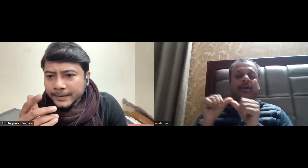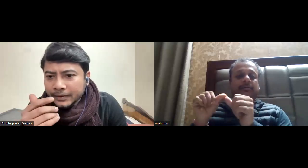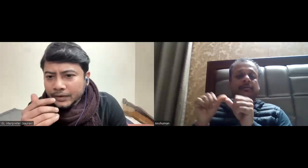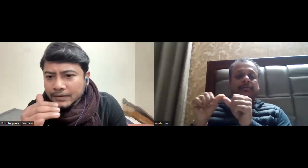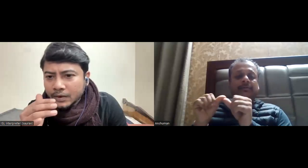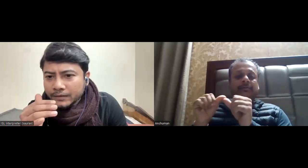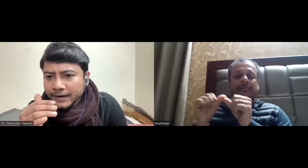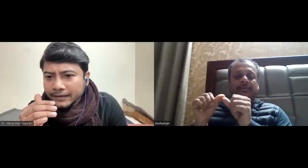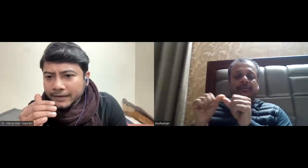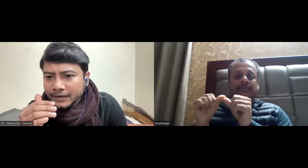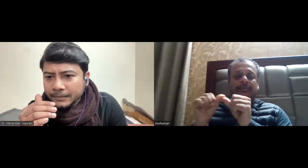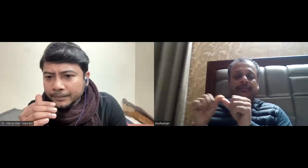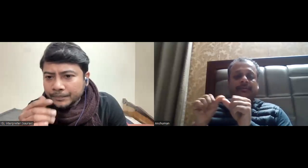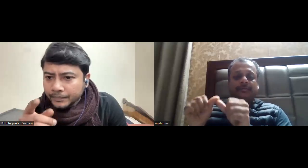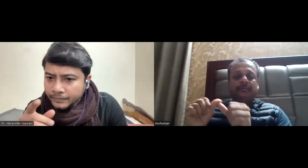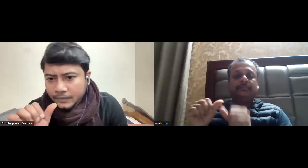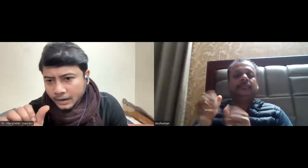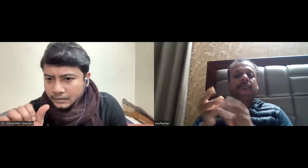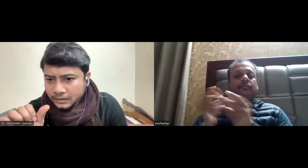Office, maybe, he's surrounded with negativity.